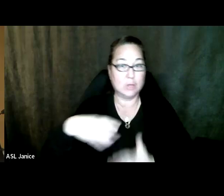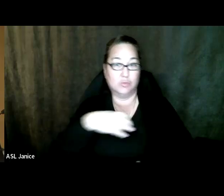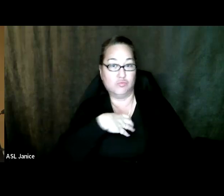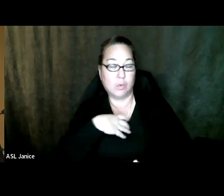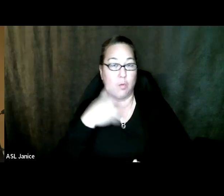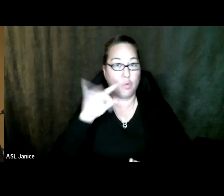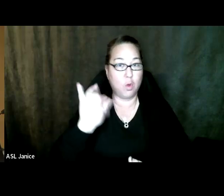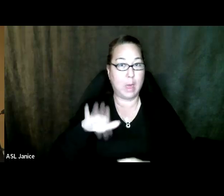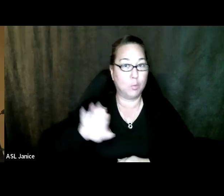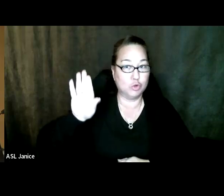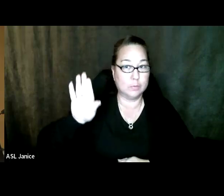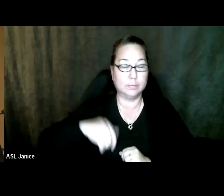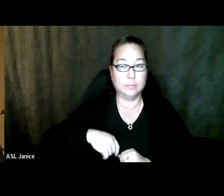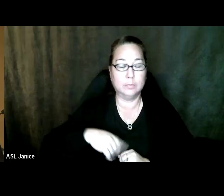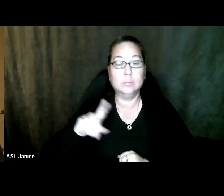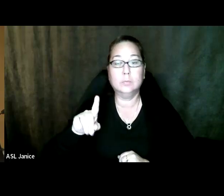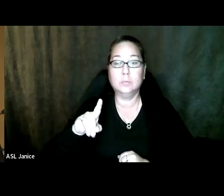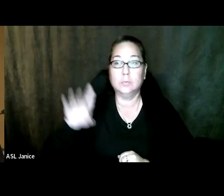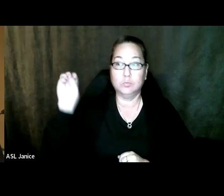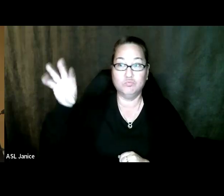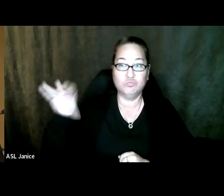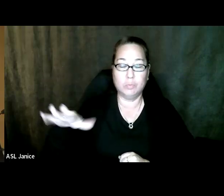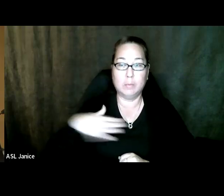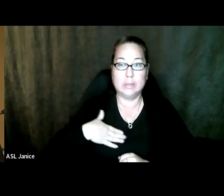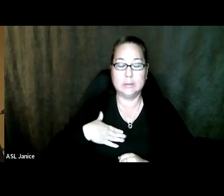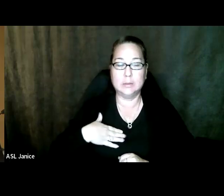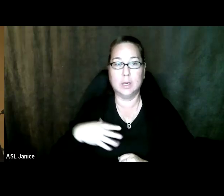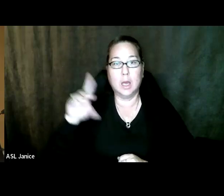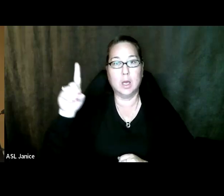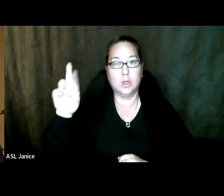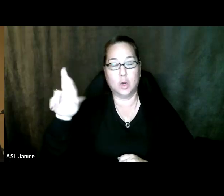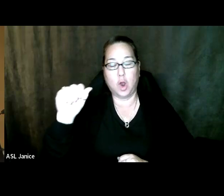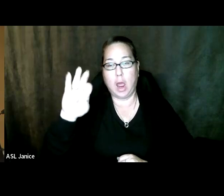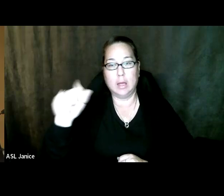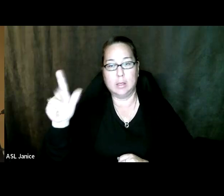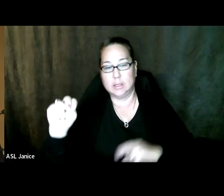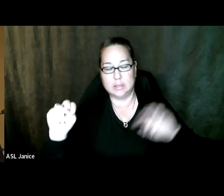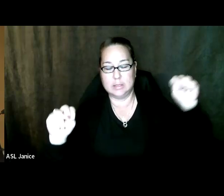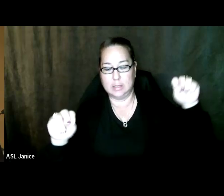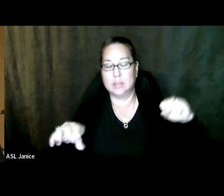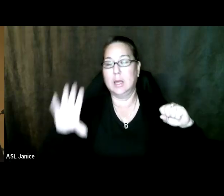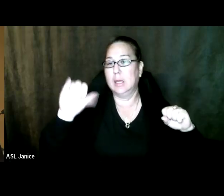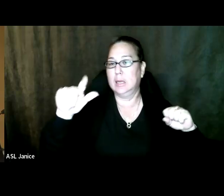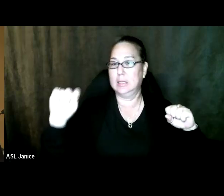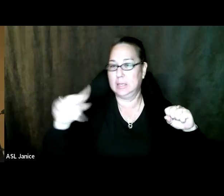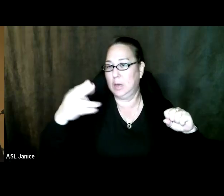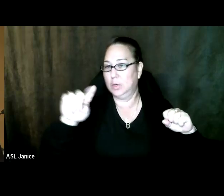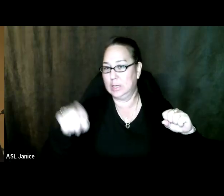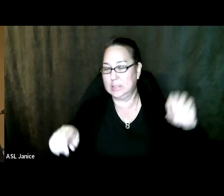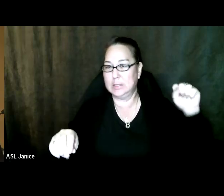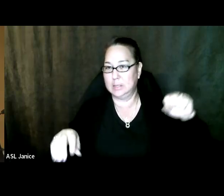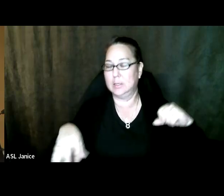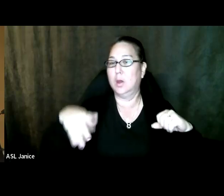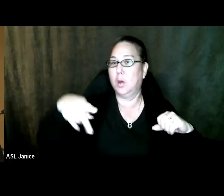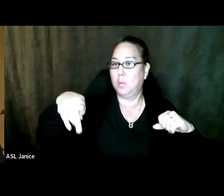to the motion? Ms. Parvex, will you please call the roll? Dr. Alkins, Yes. Mr. Cadet Hernandez, Yes. Ms. Polanco Garcia,